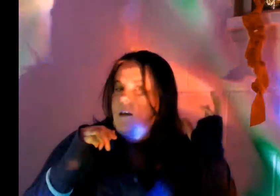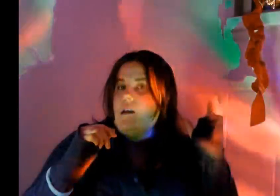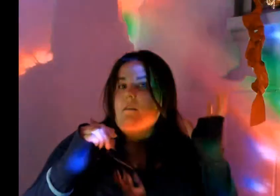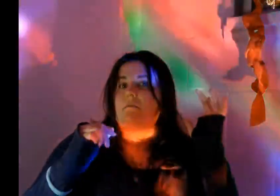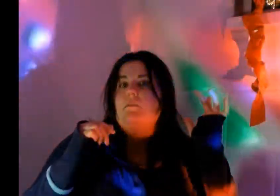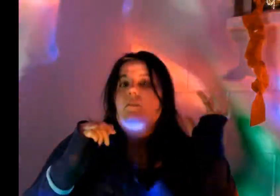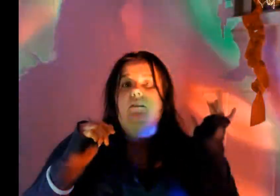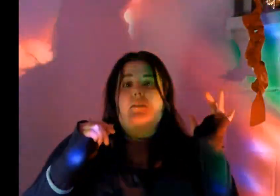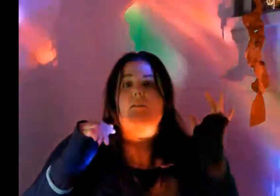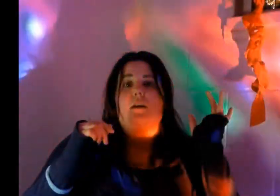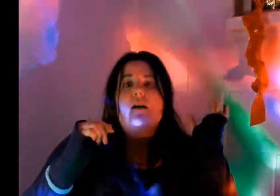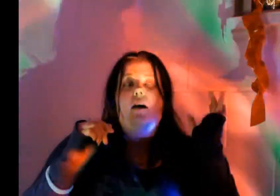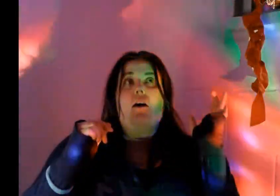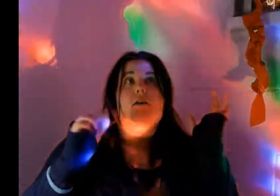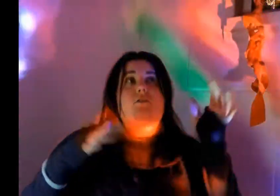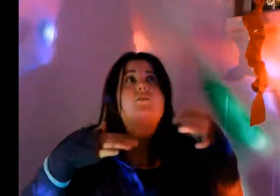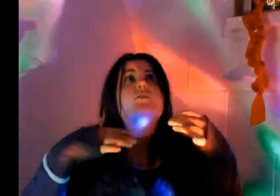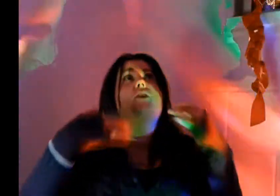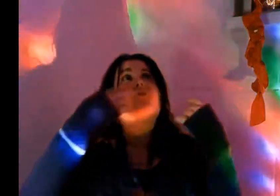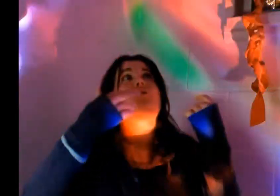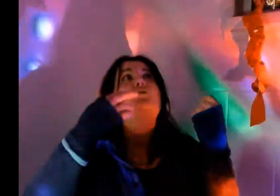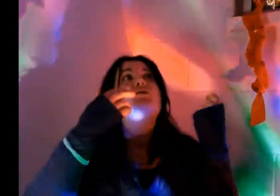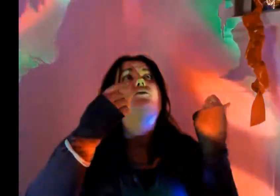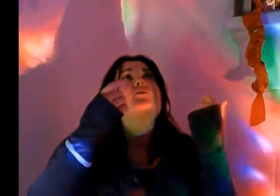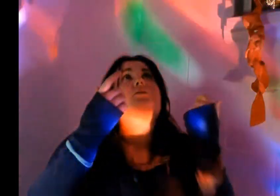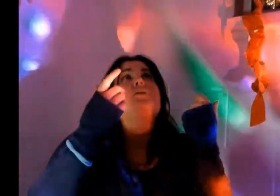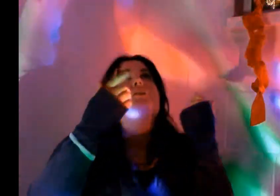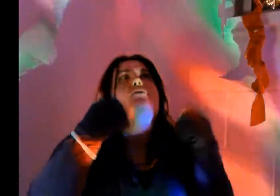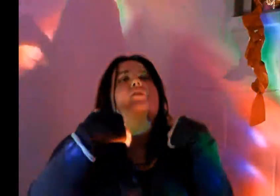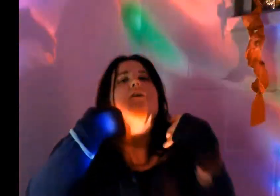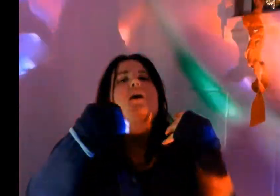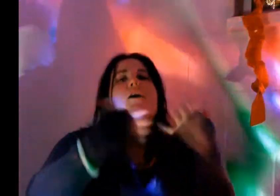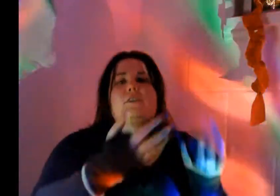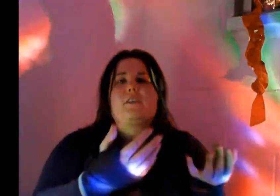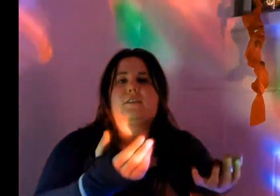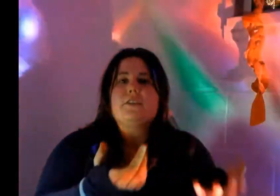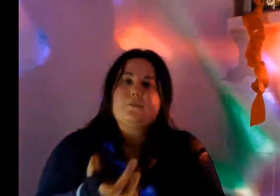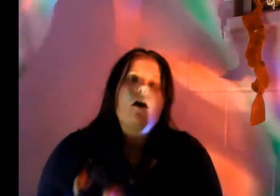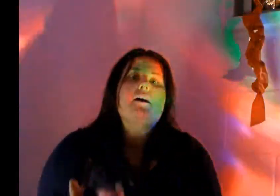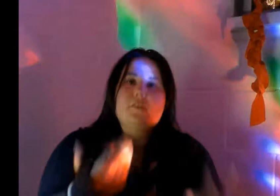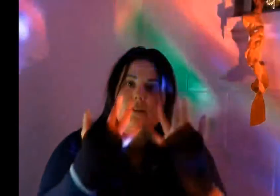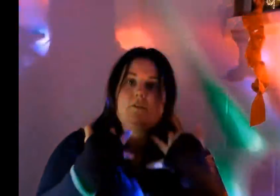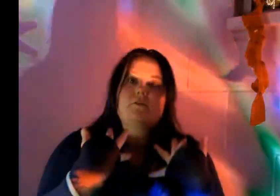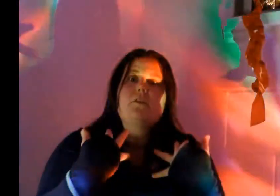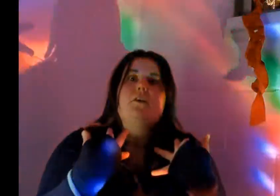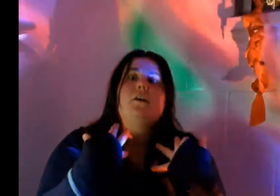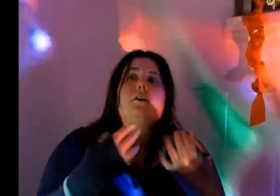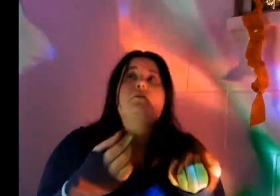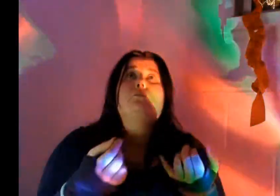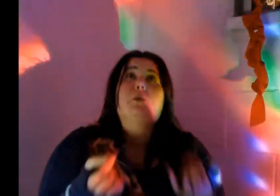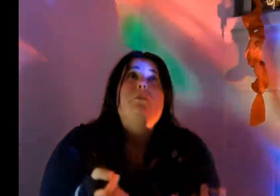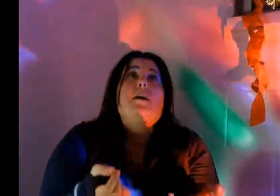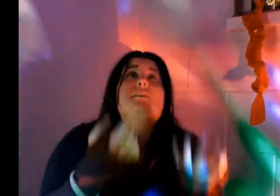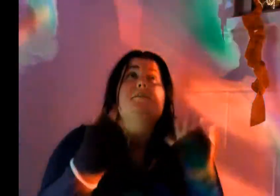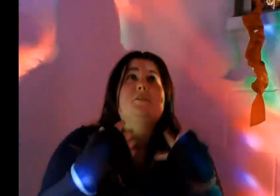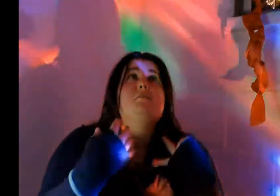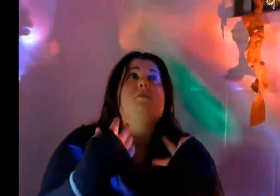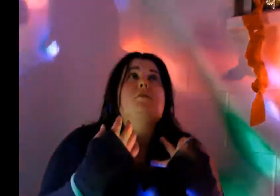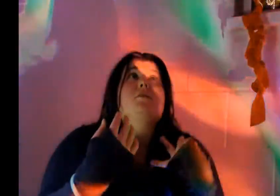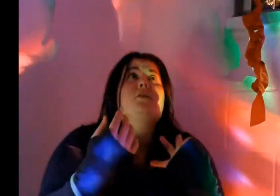It also is often used to give our senses positive input, positive stimulus